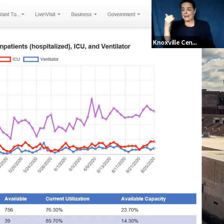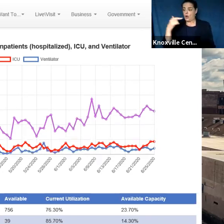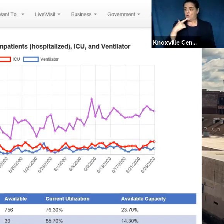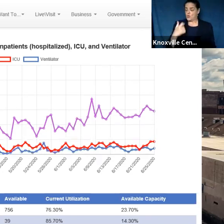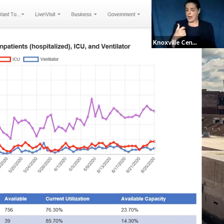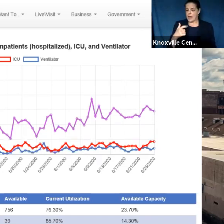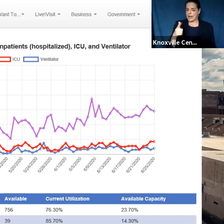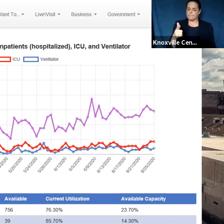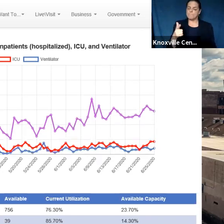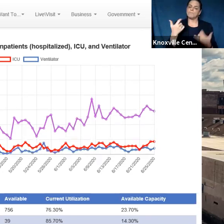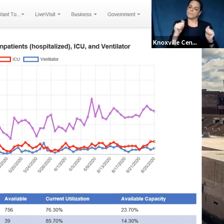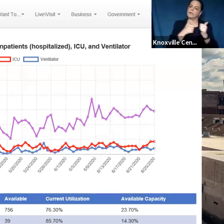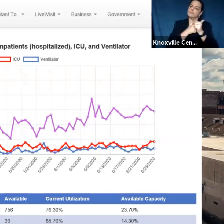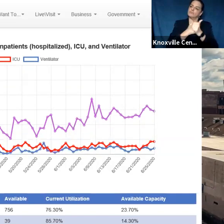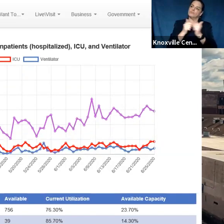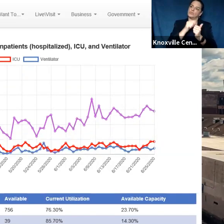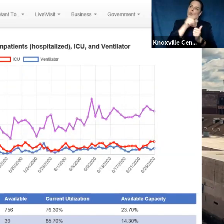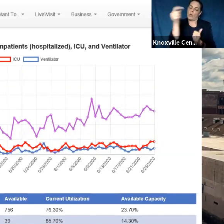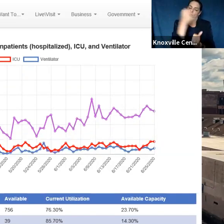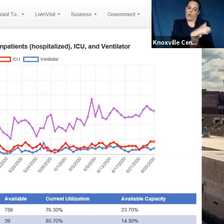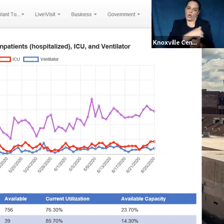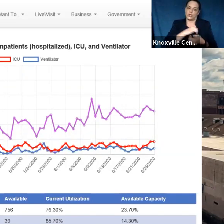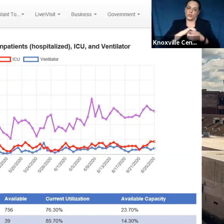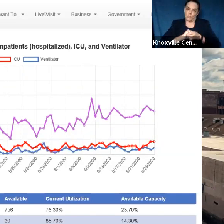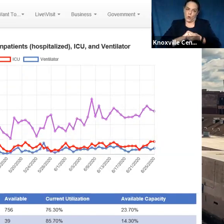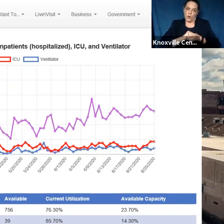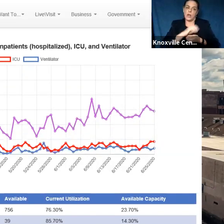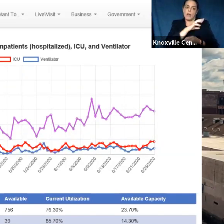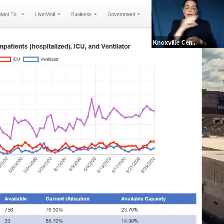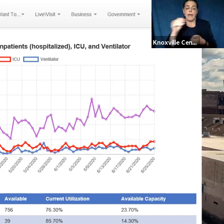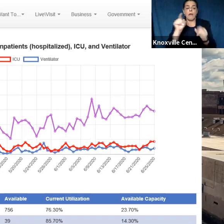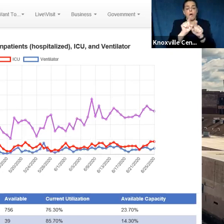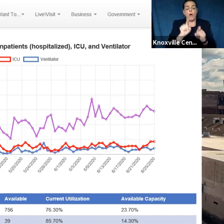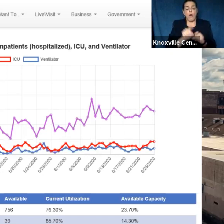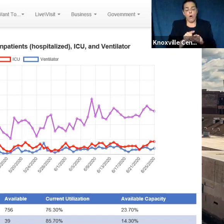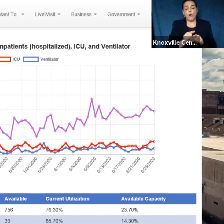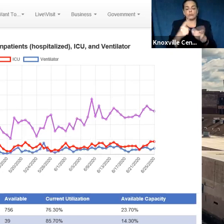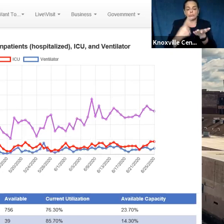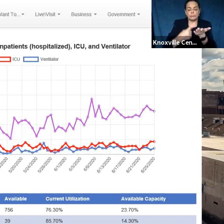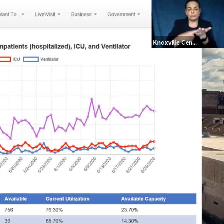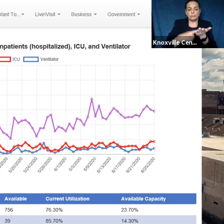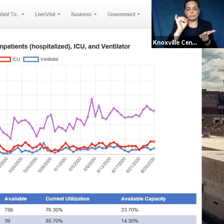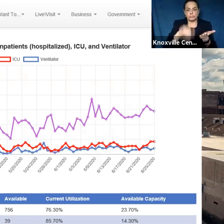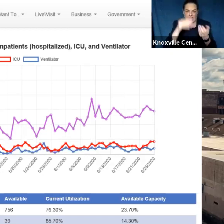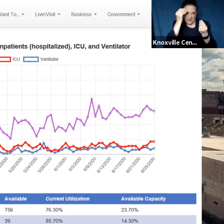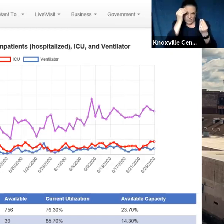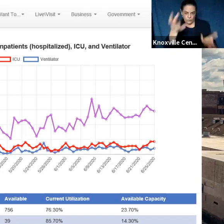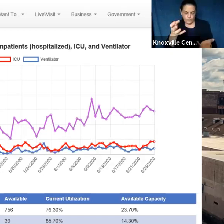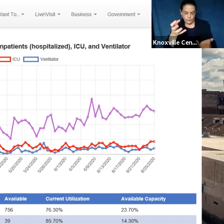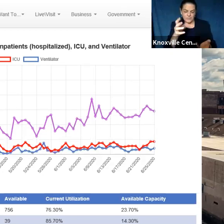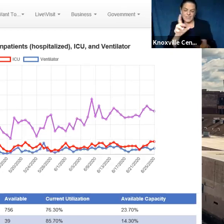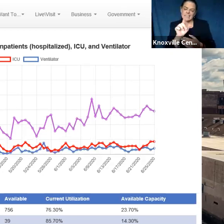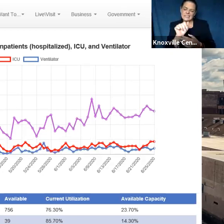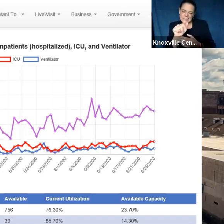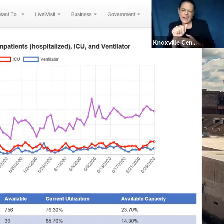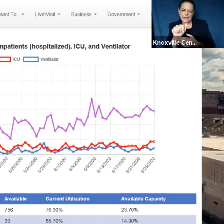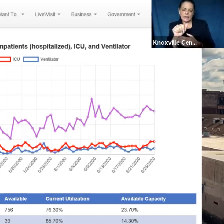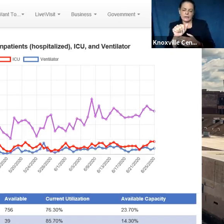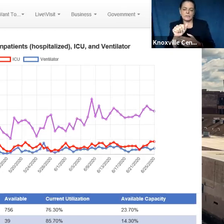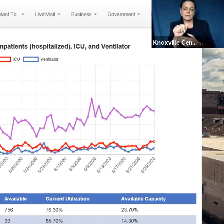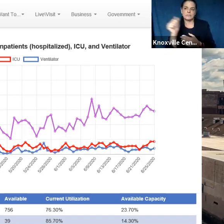made in concert with our hospital partners, as well as talking about the data and taking the data into